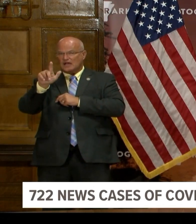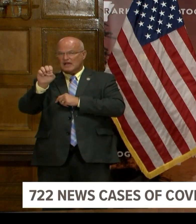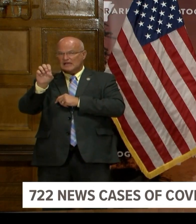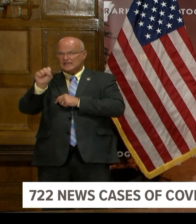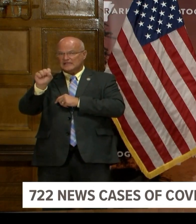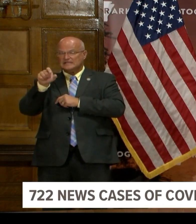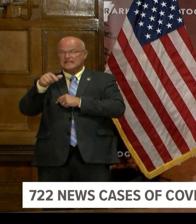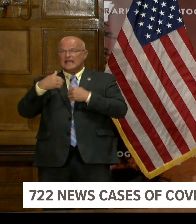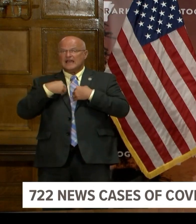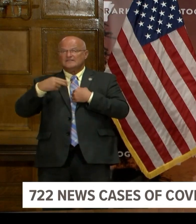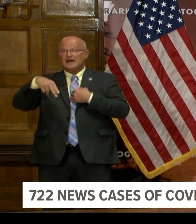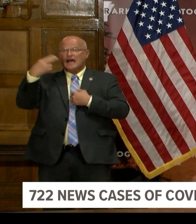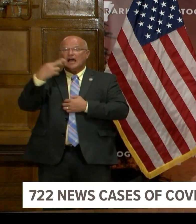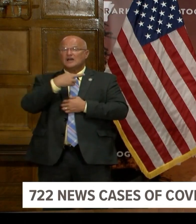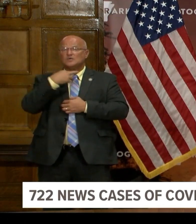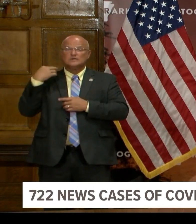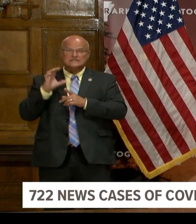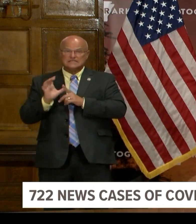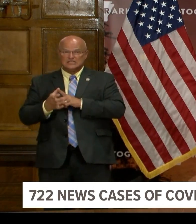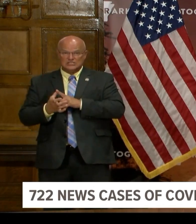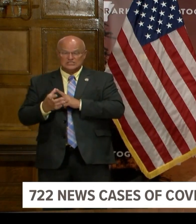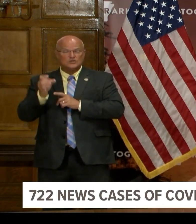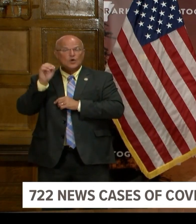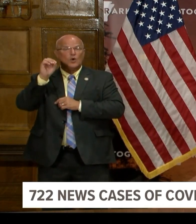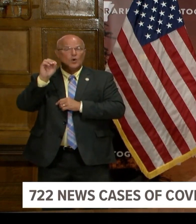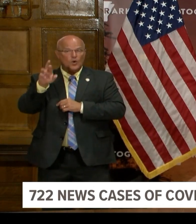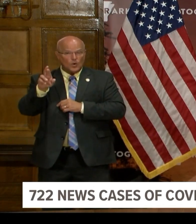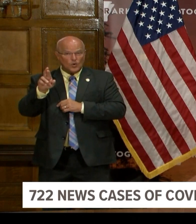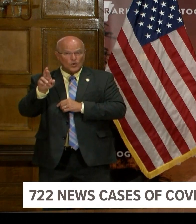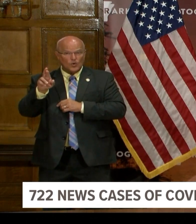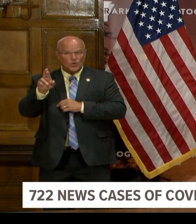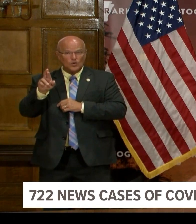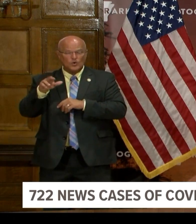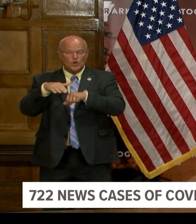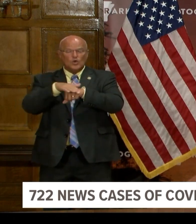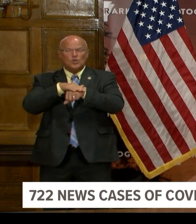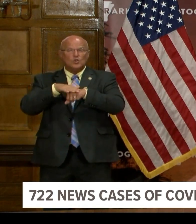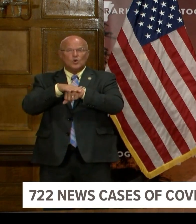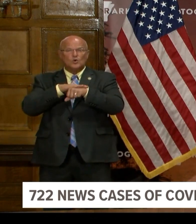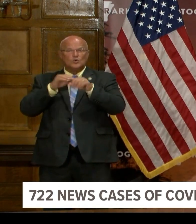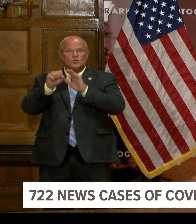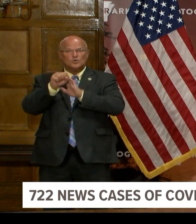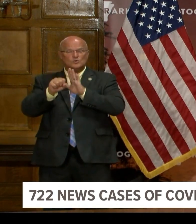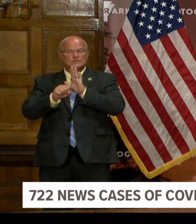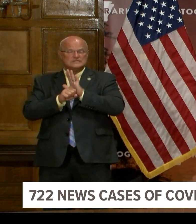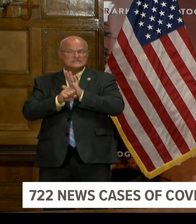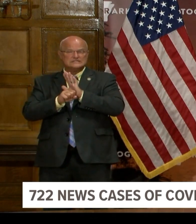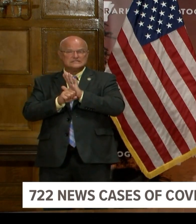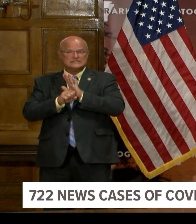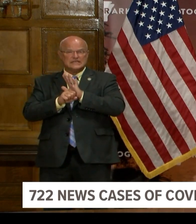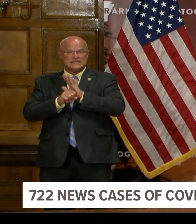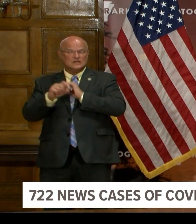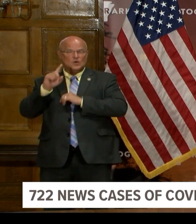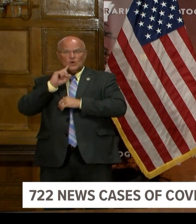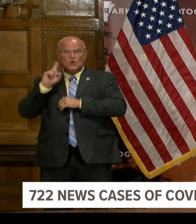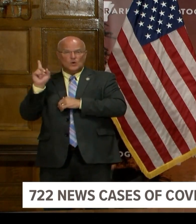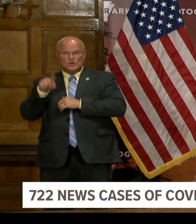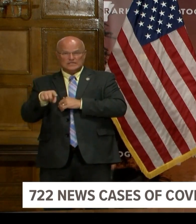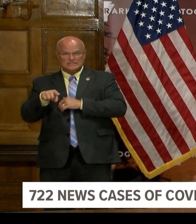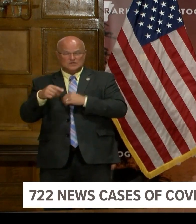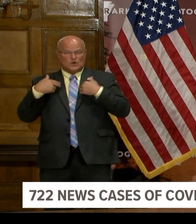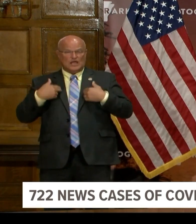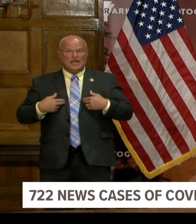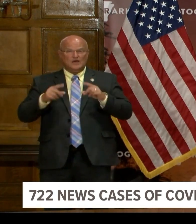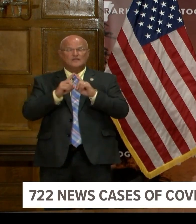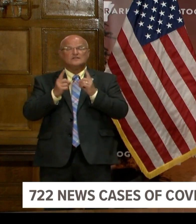have a high-risk condition or local or state ordinances or health